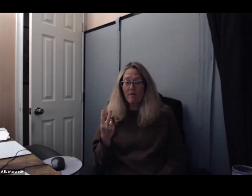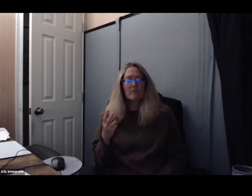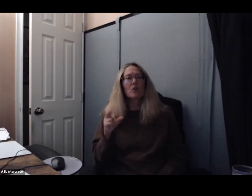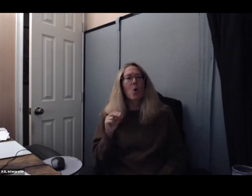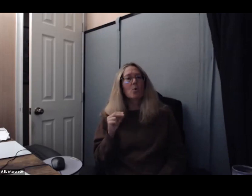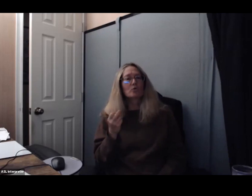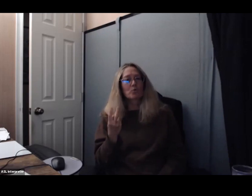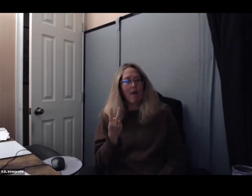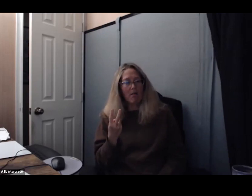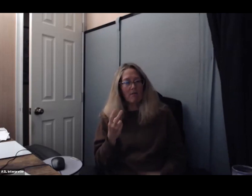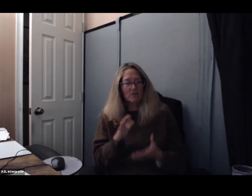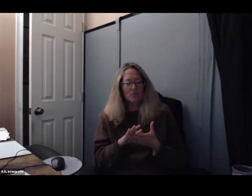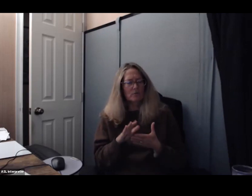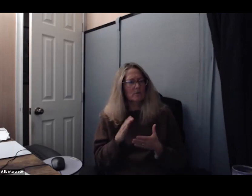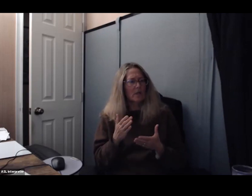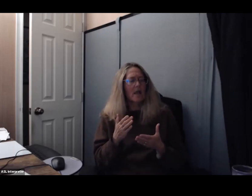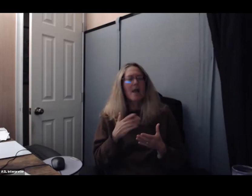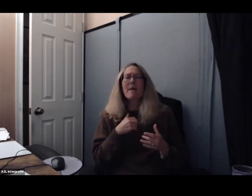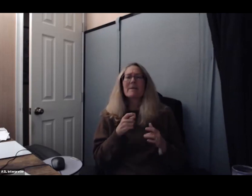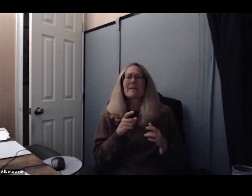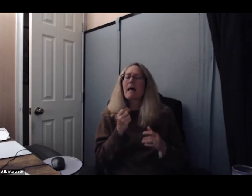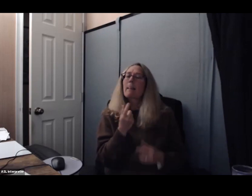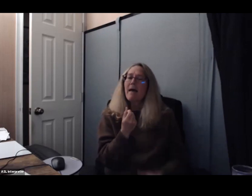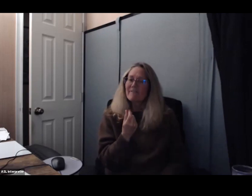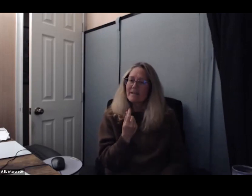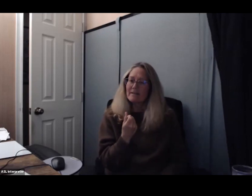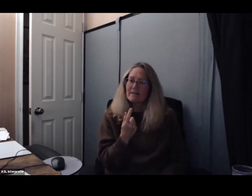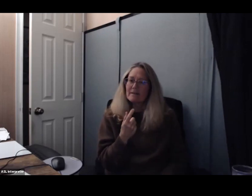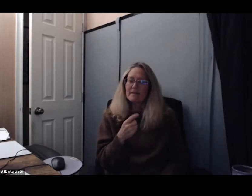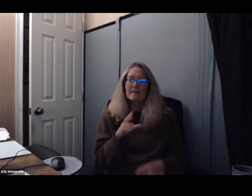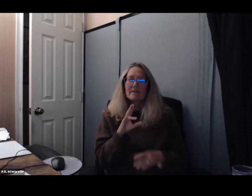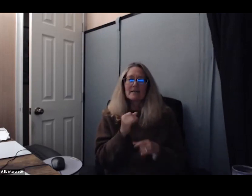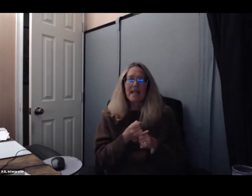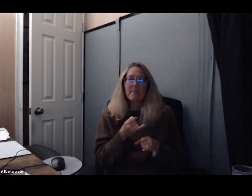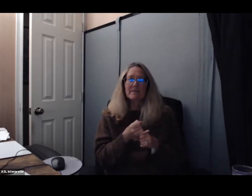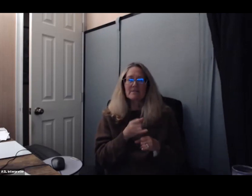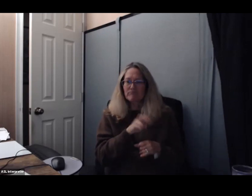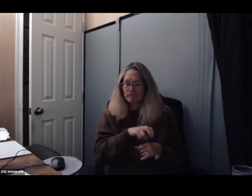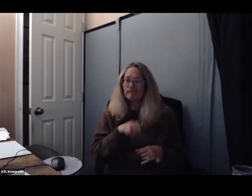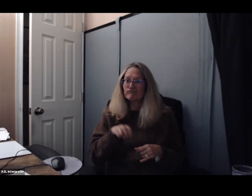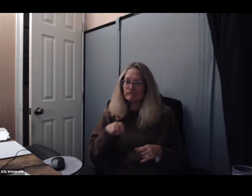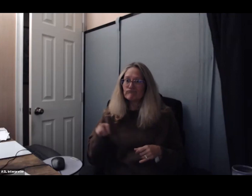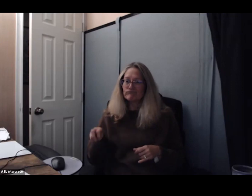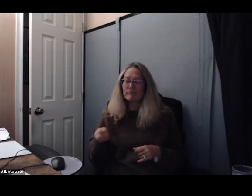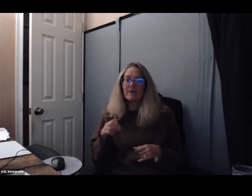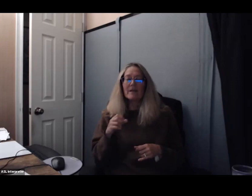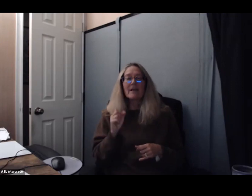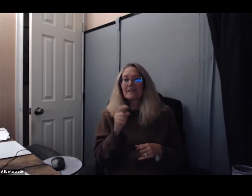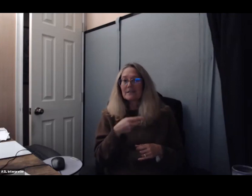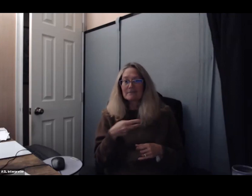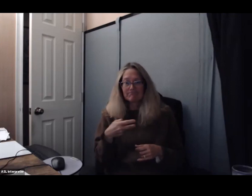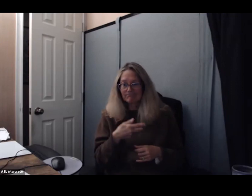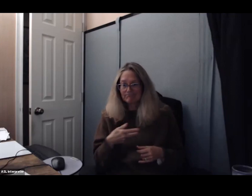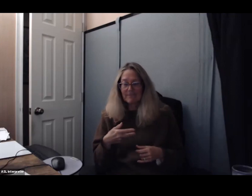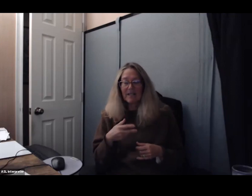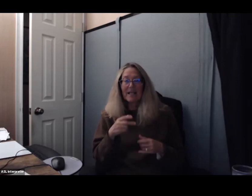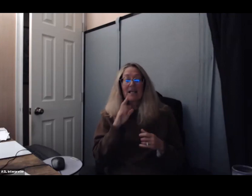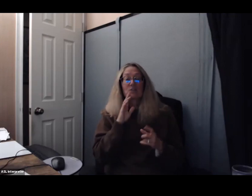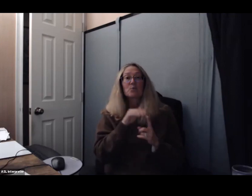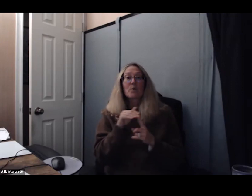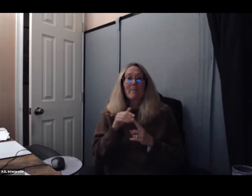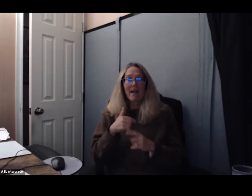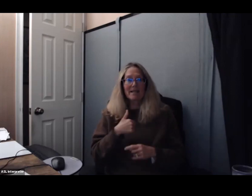12 schools, maybe 11. I think we skipped 11 campuses in the last couple of weeks. It's been a great reminder for